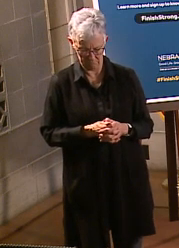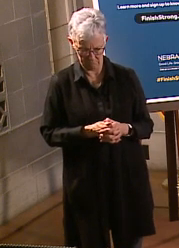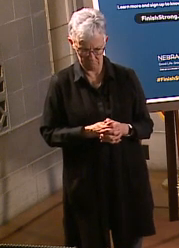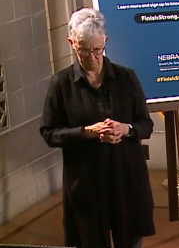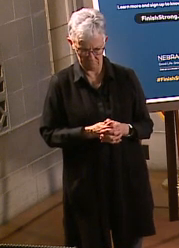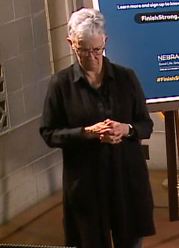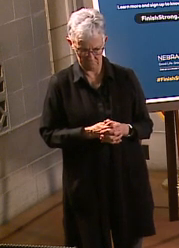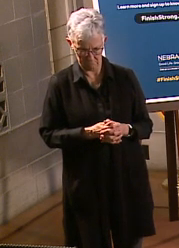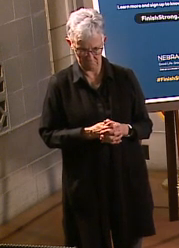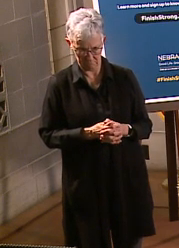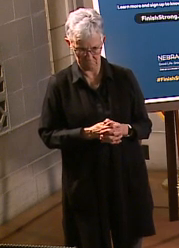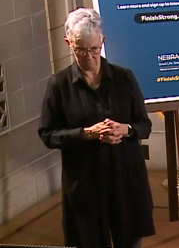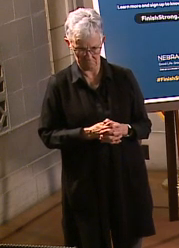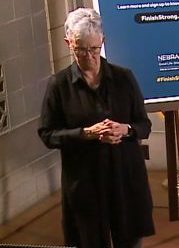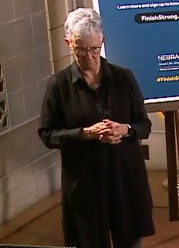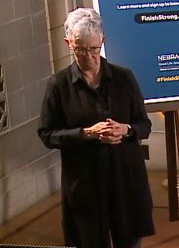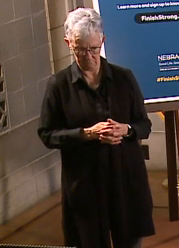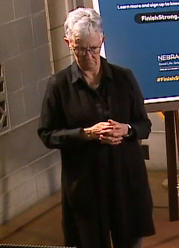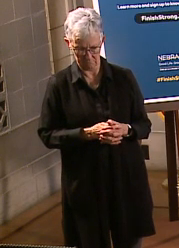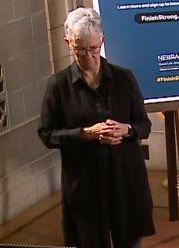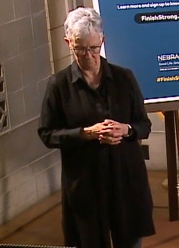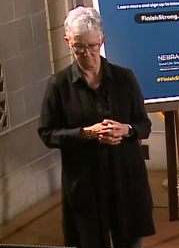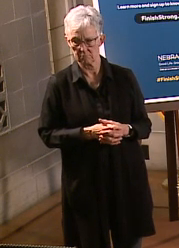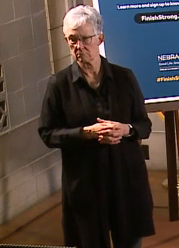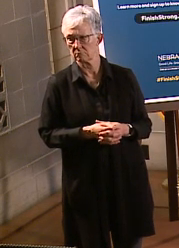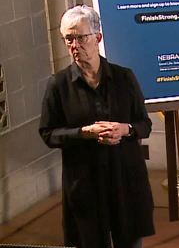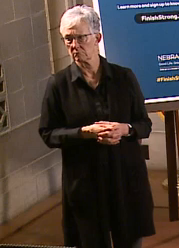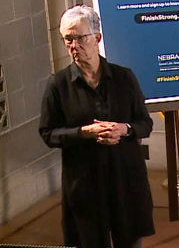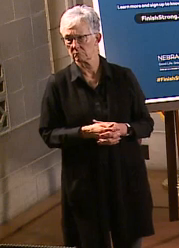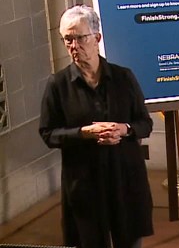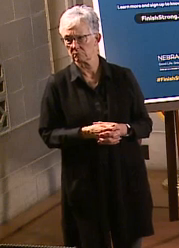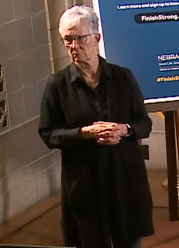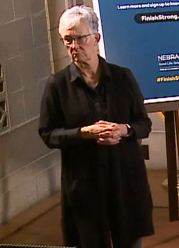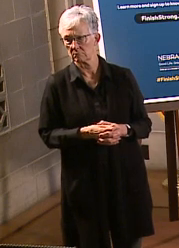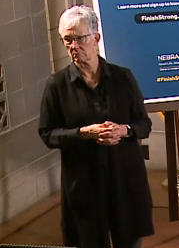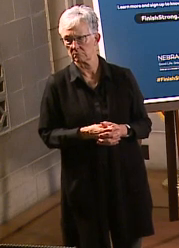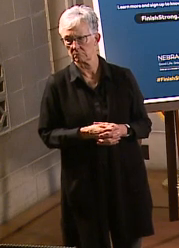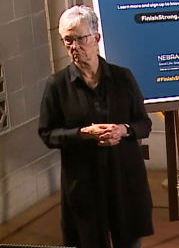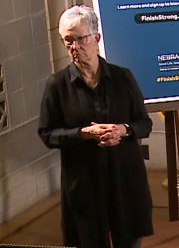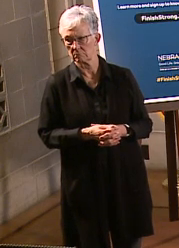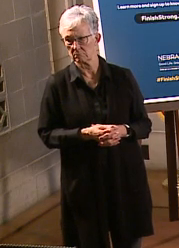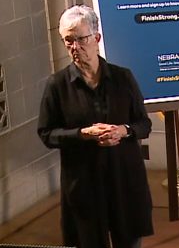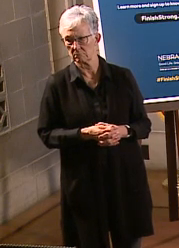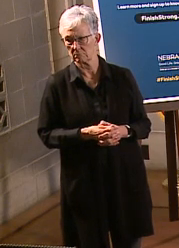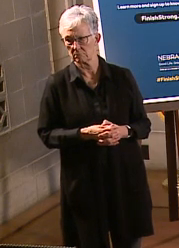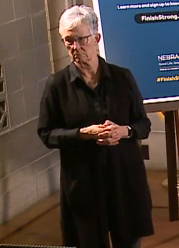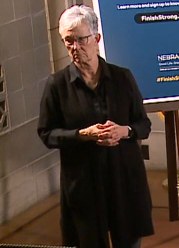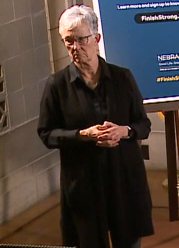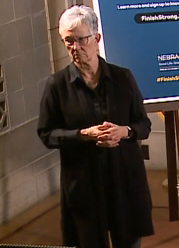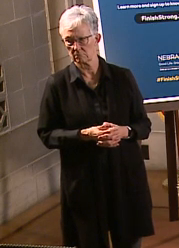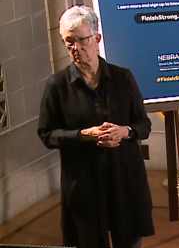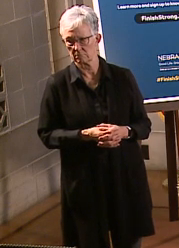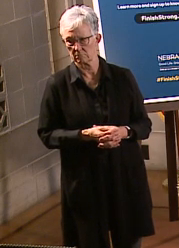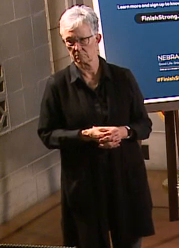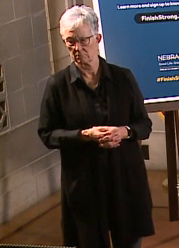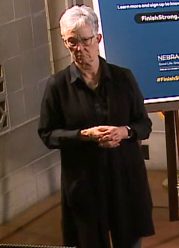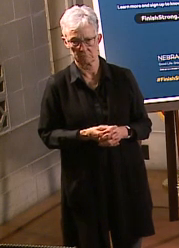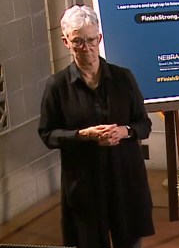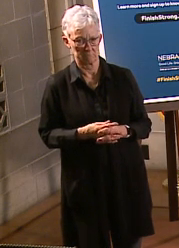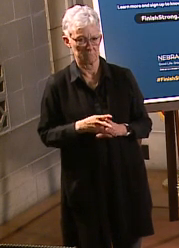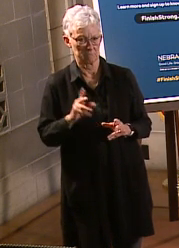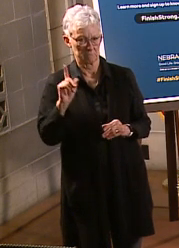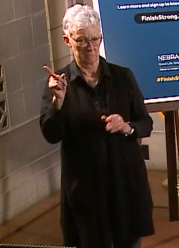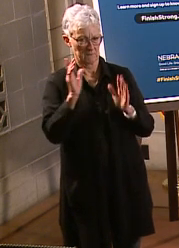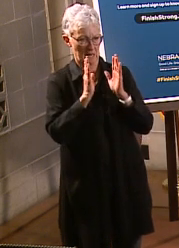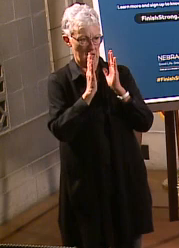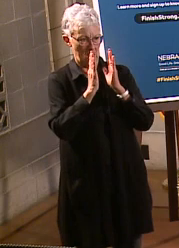the prioritization of these adults being reconsidered, or will there be special vaccination clinics set up for adults with severe underlying health conditions?